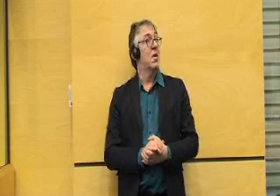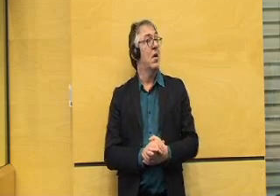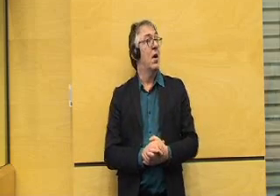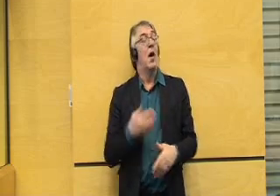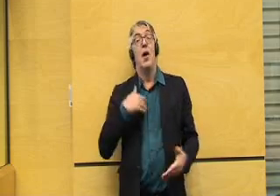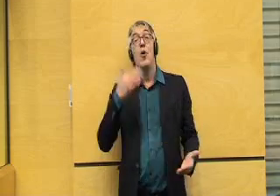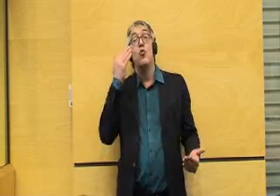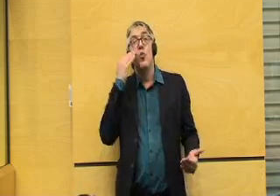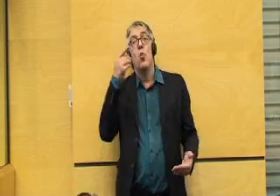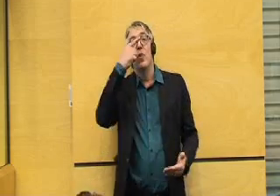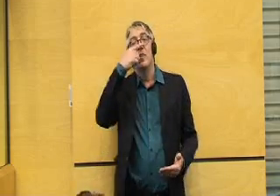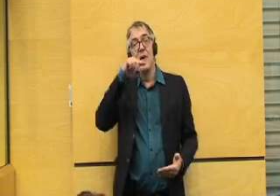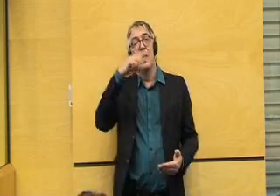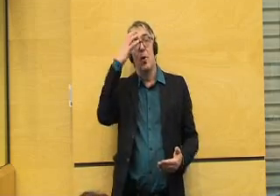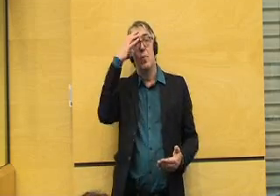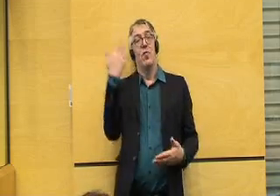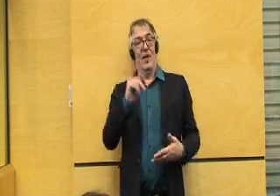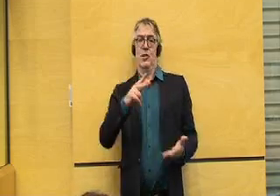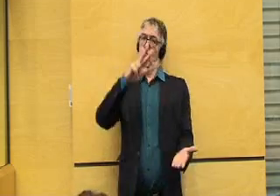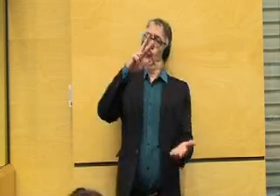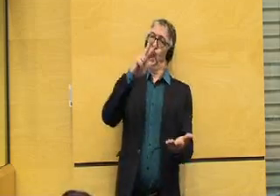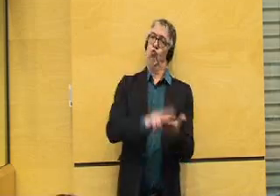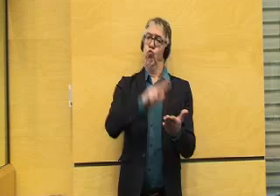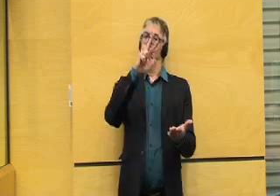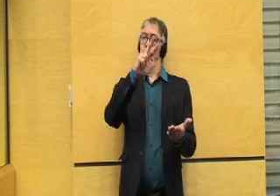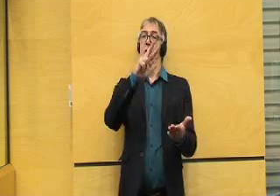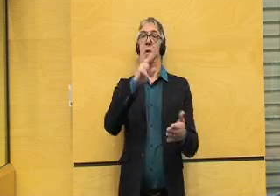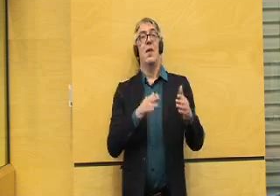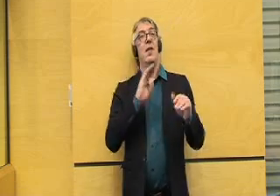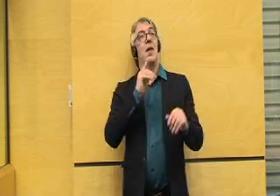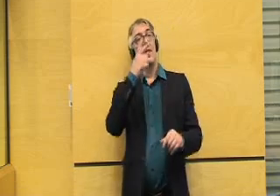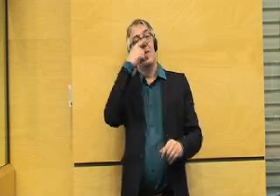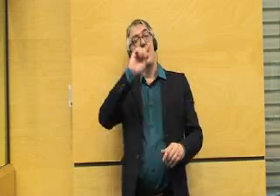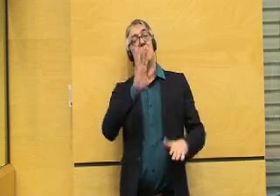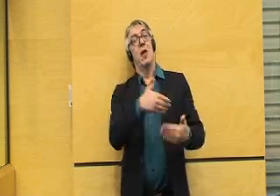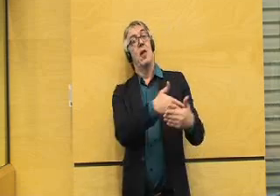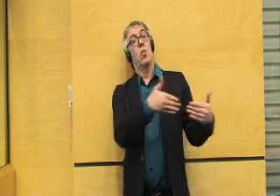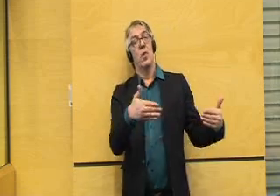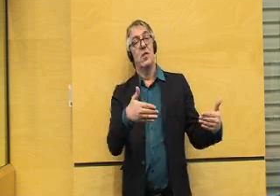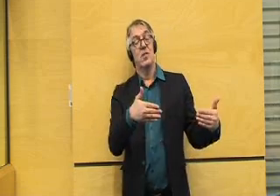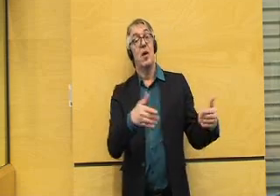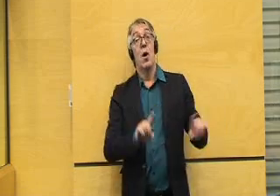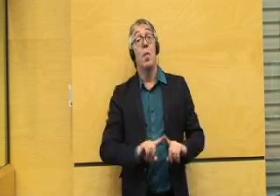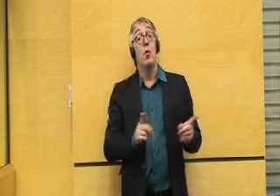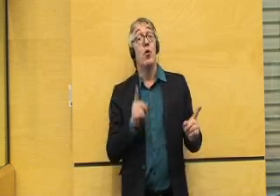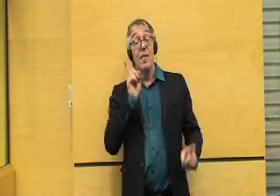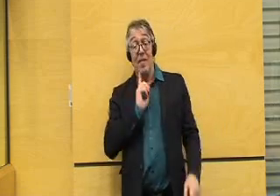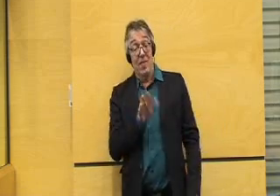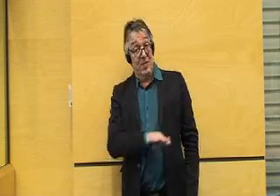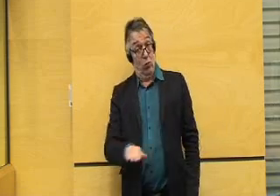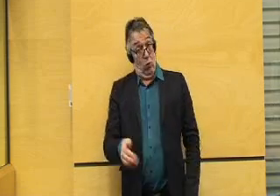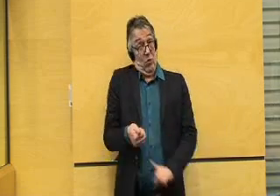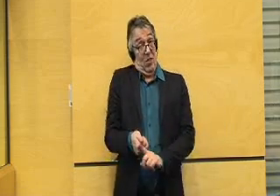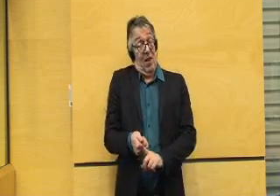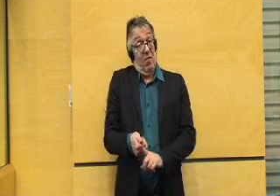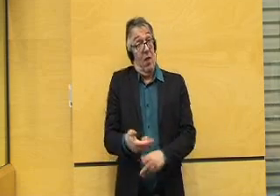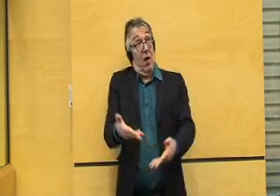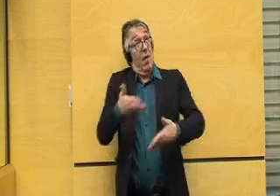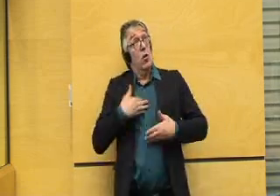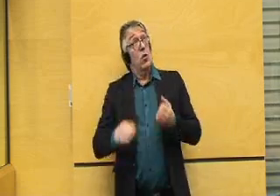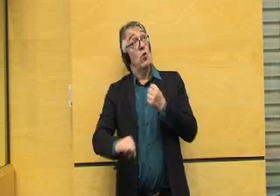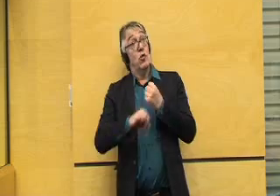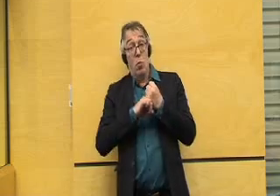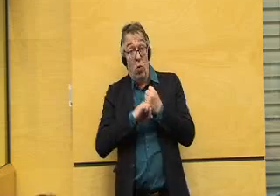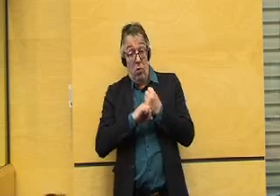know what kind of support parents of deaf children could receive. In relation to access to information,